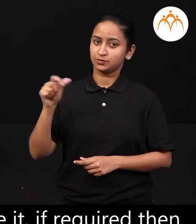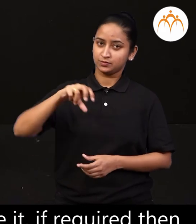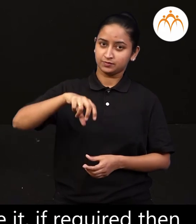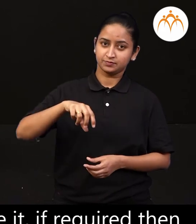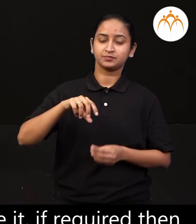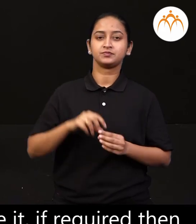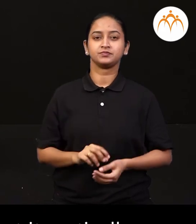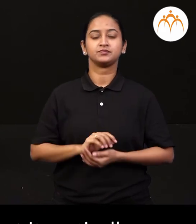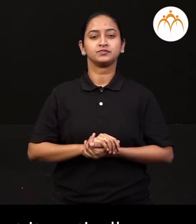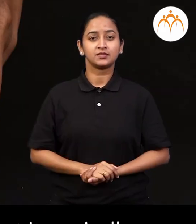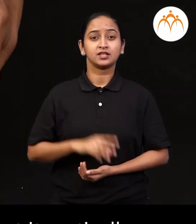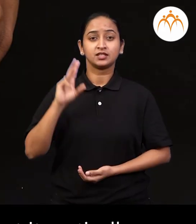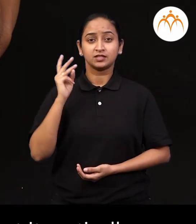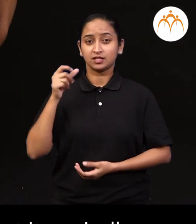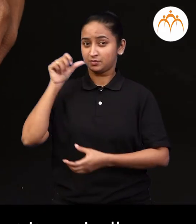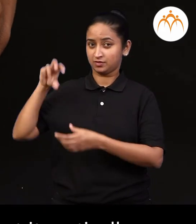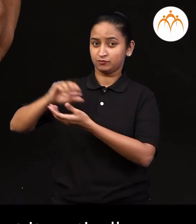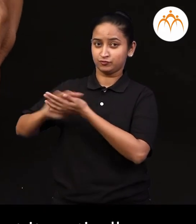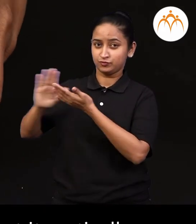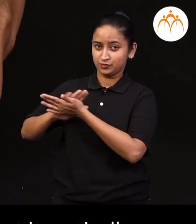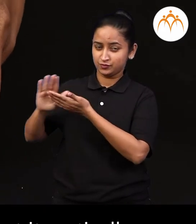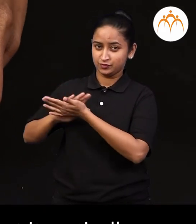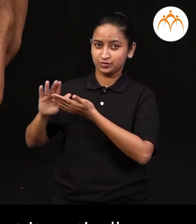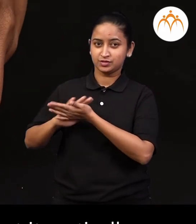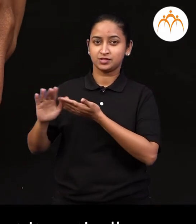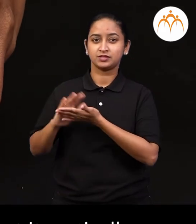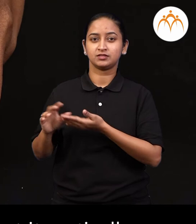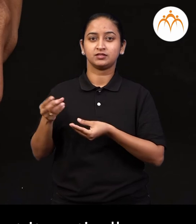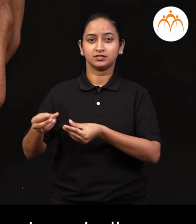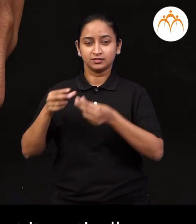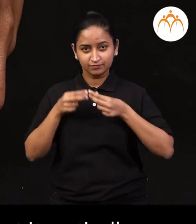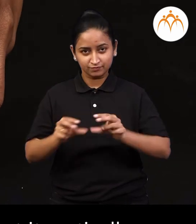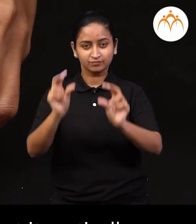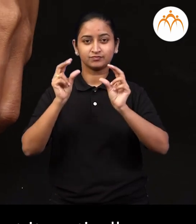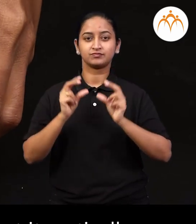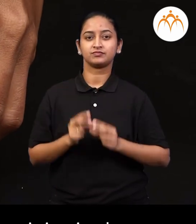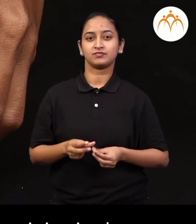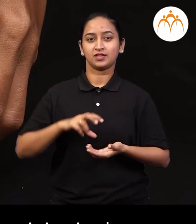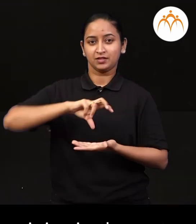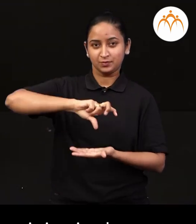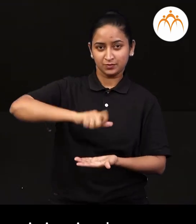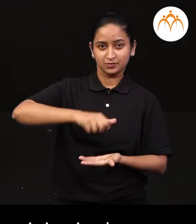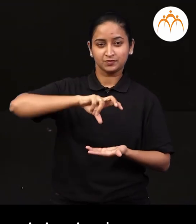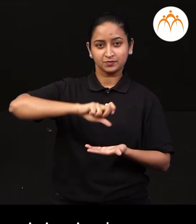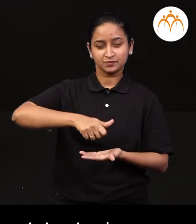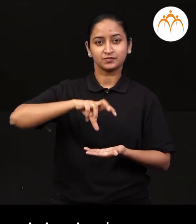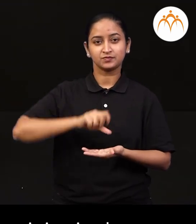lemon. Wash the lemon and cut it vertically. Squeeze it and